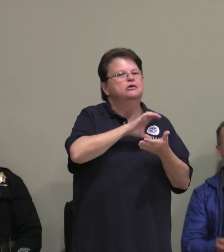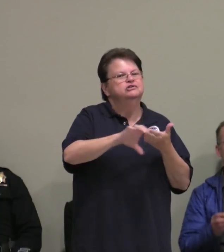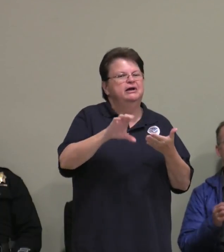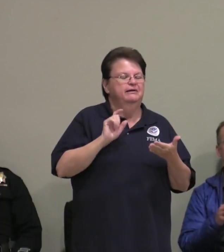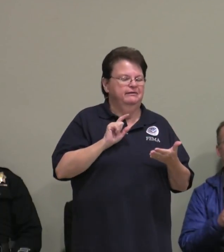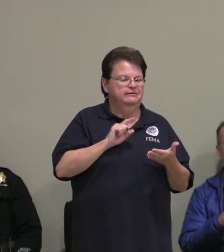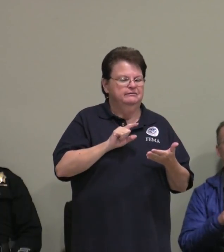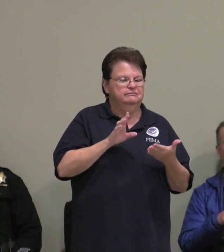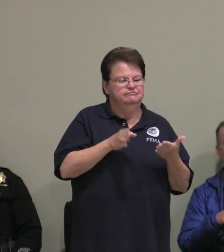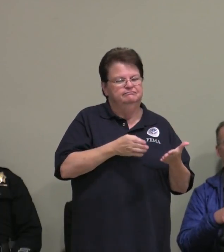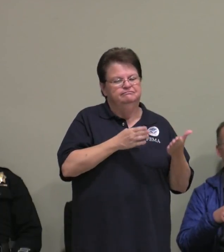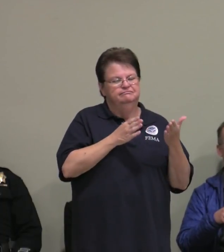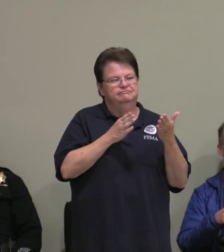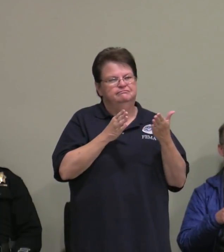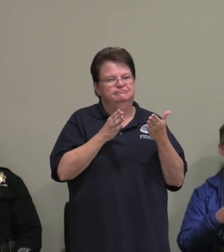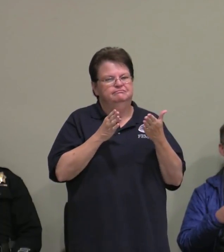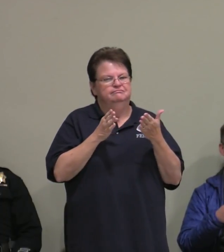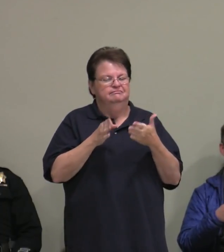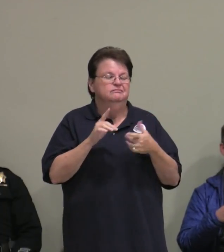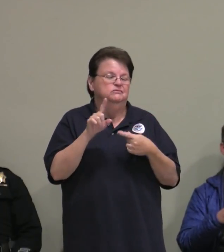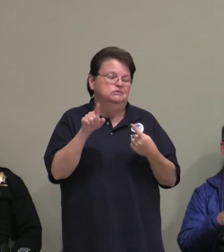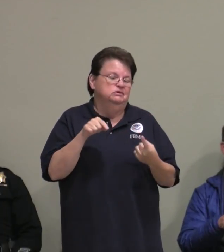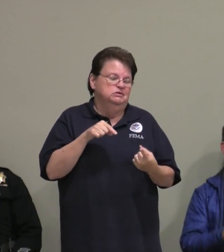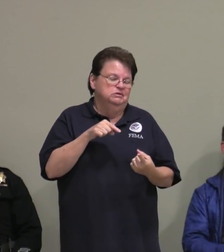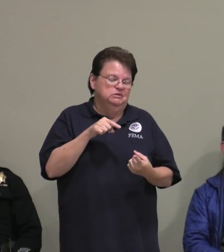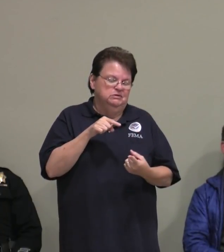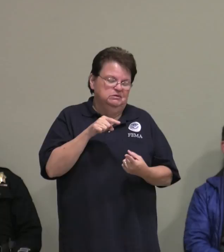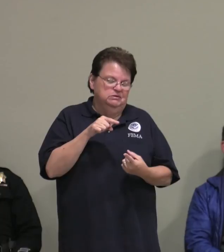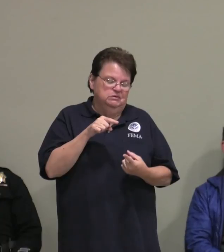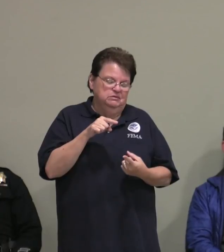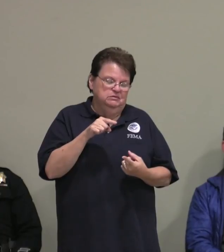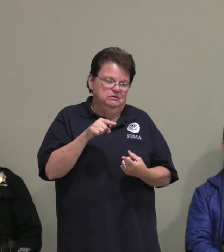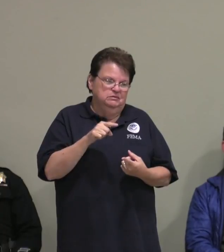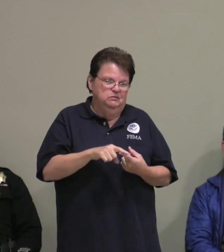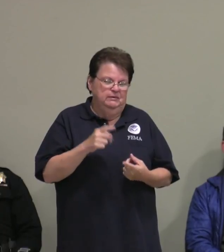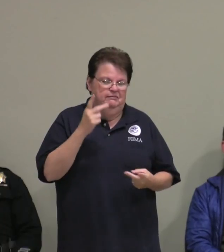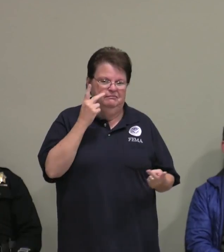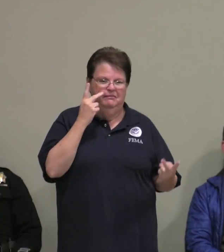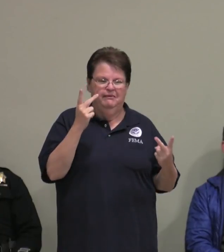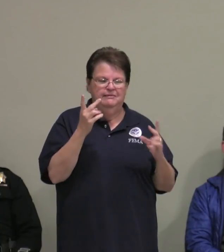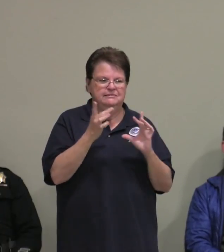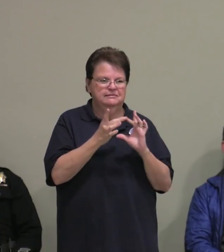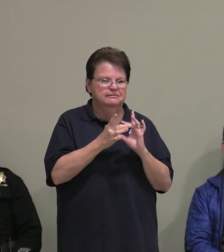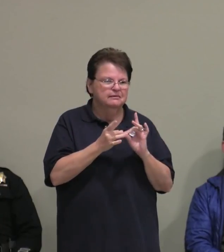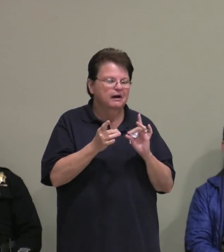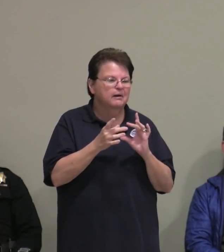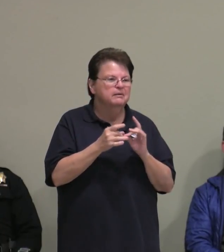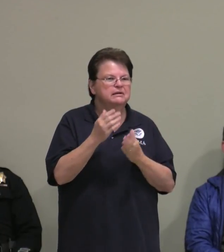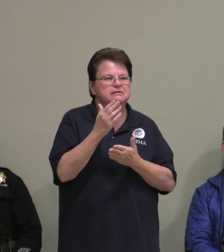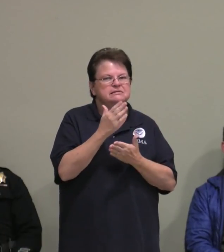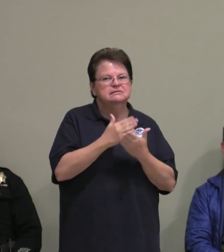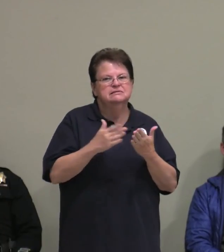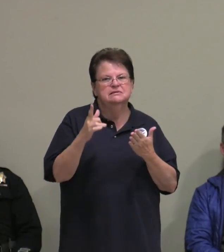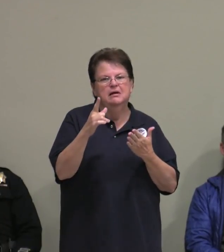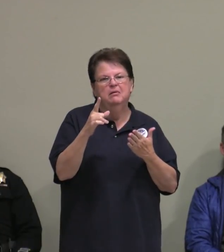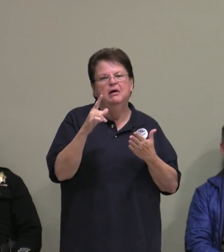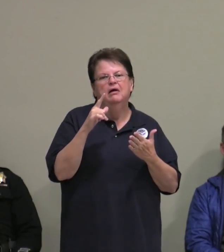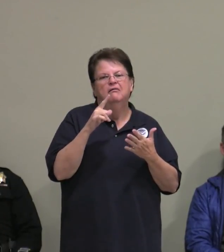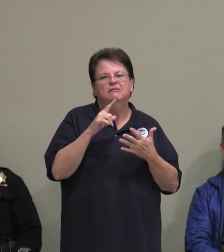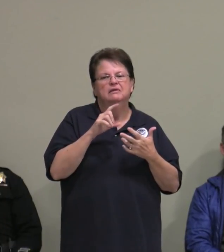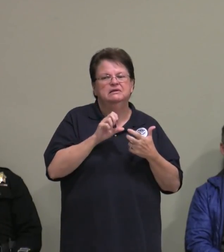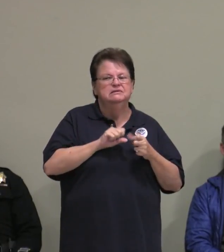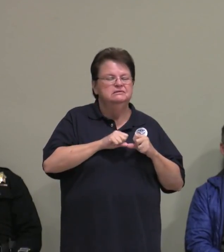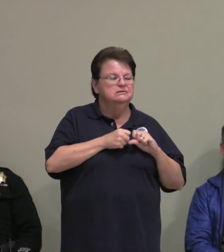so when I see the comments and some of the pain that you guys are going through